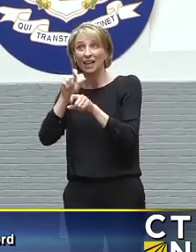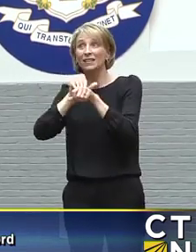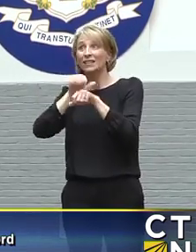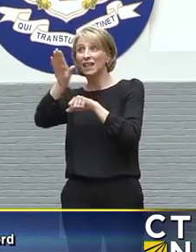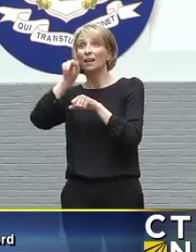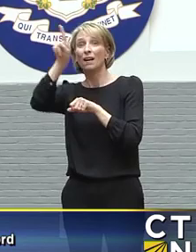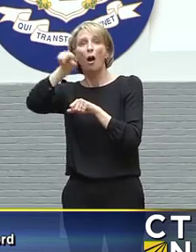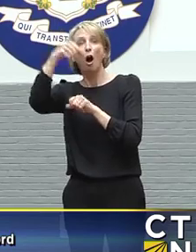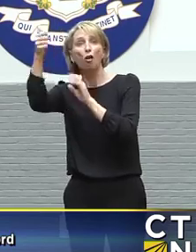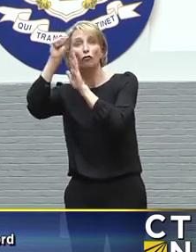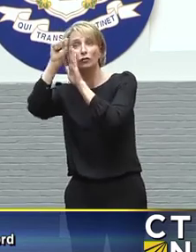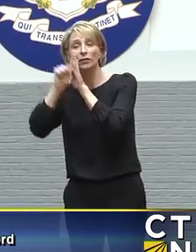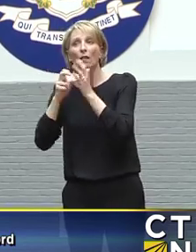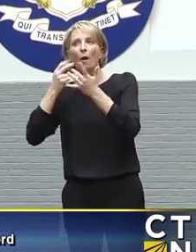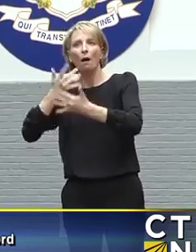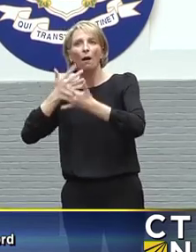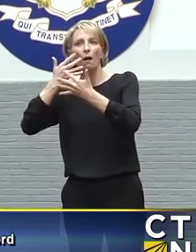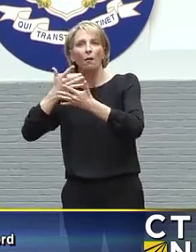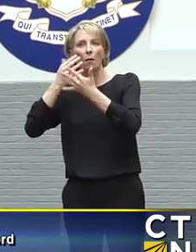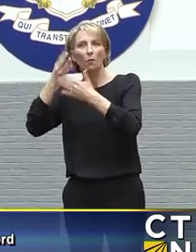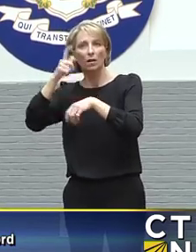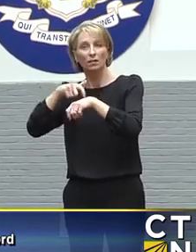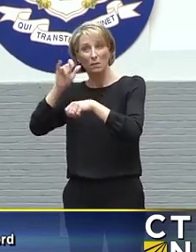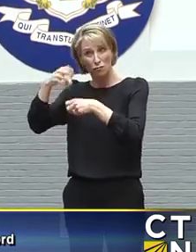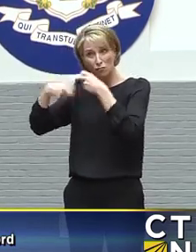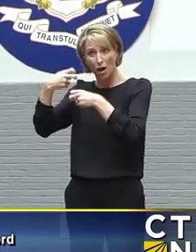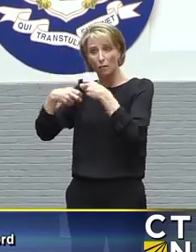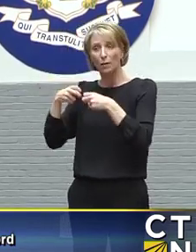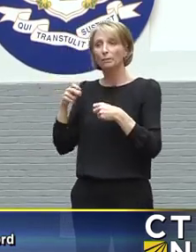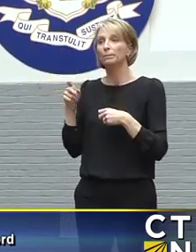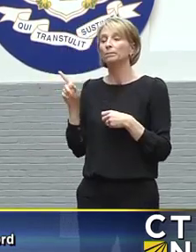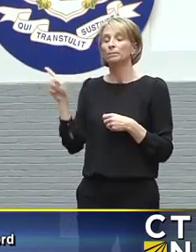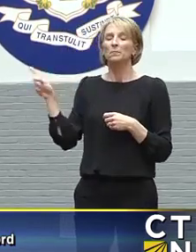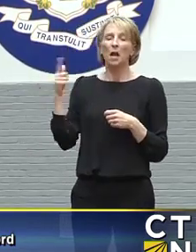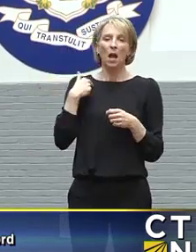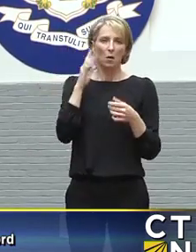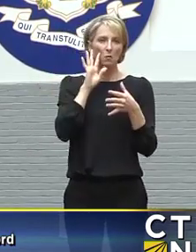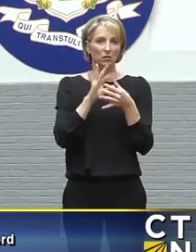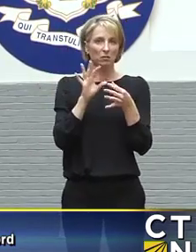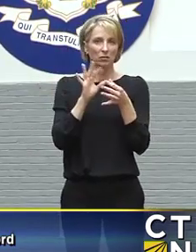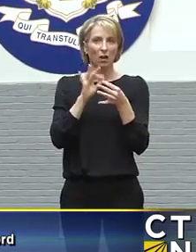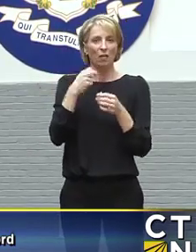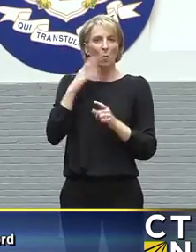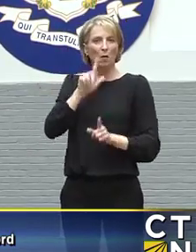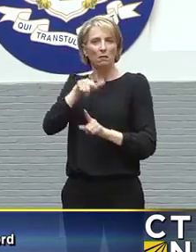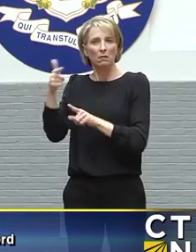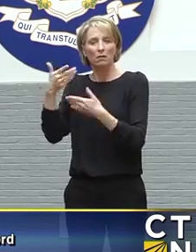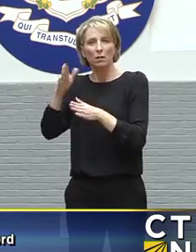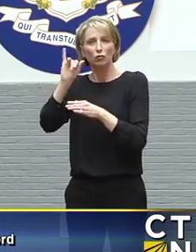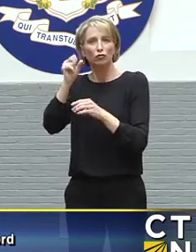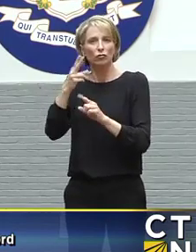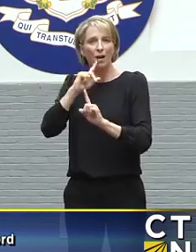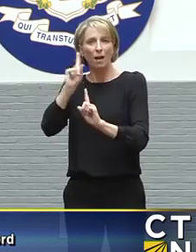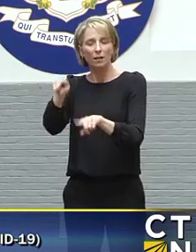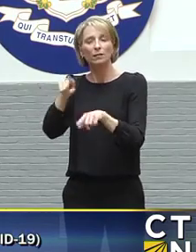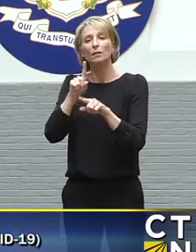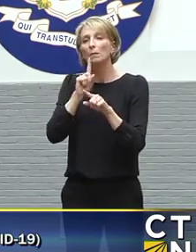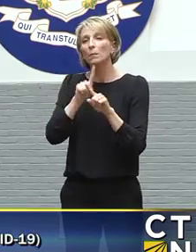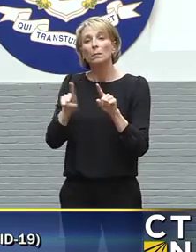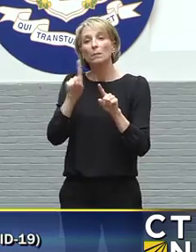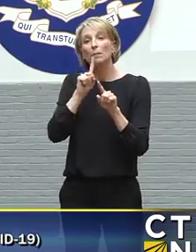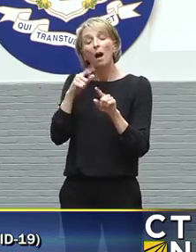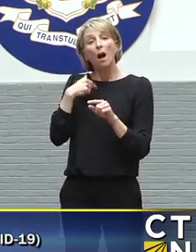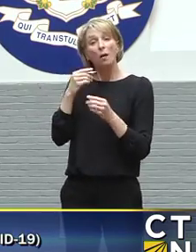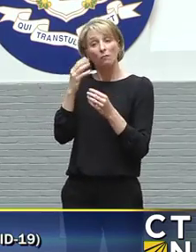takes multiple days. Is that a problem, or is that on your radar? Well, I'll start, then I want Josh to do this, but I think there's pretty